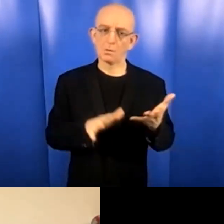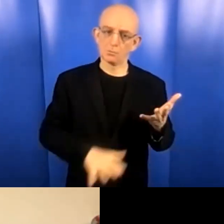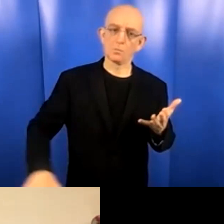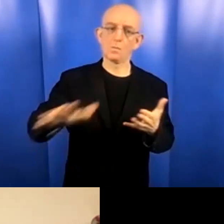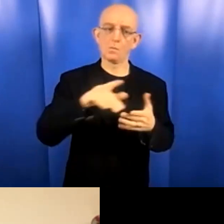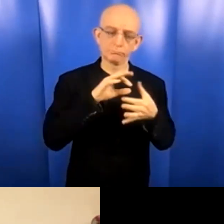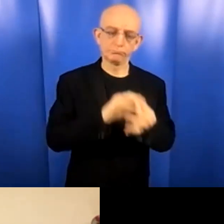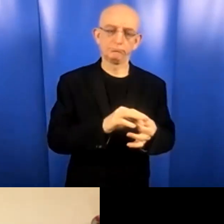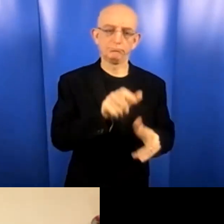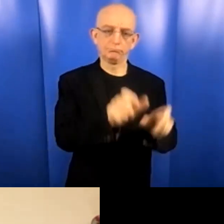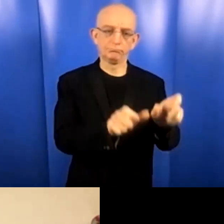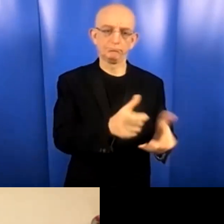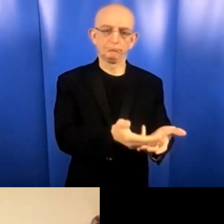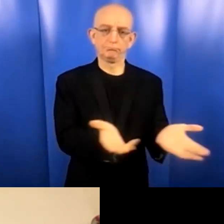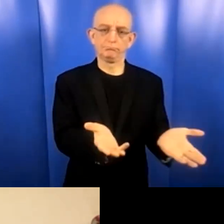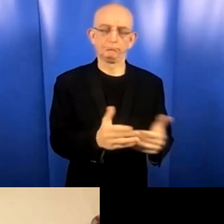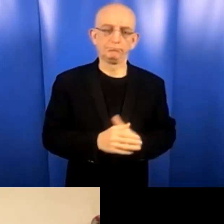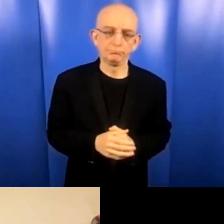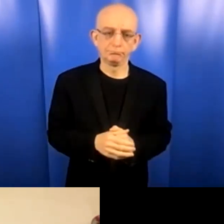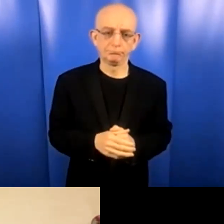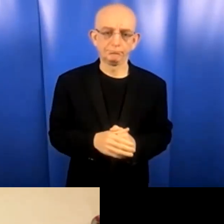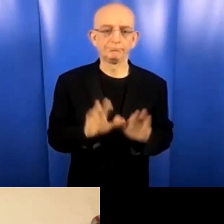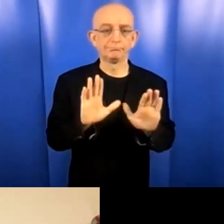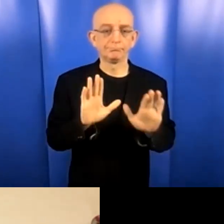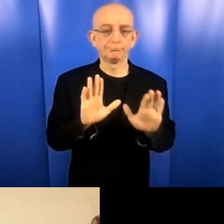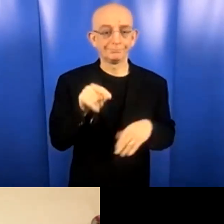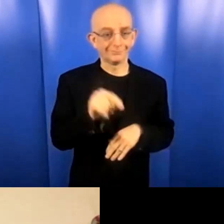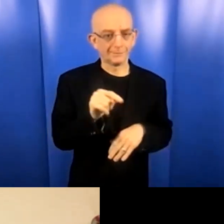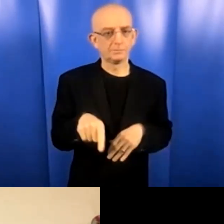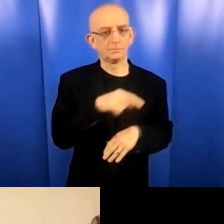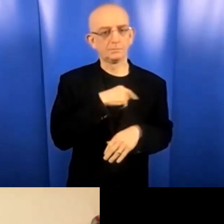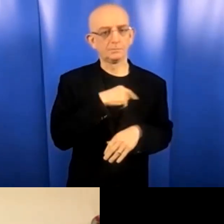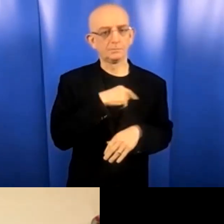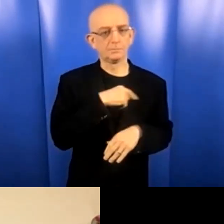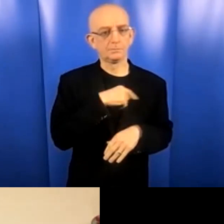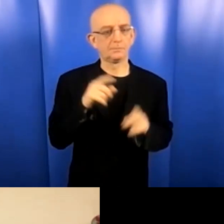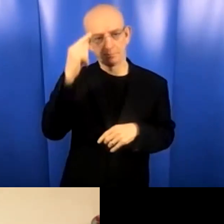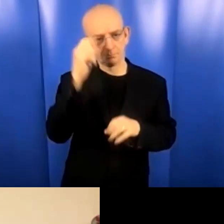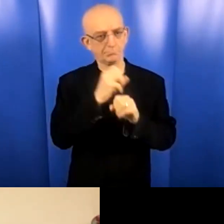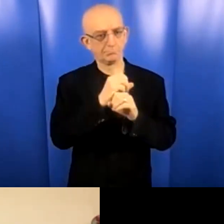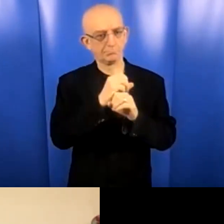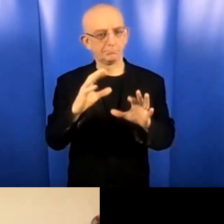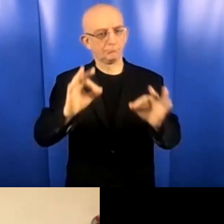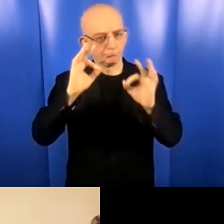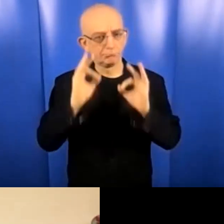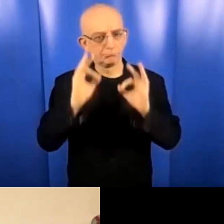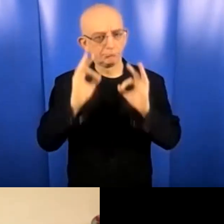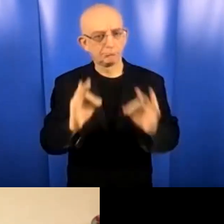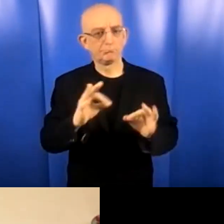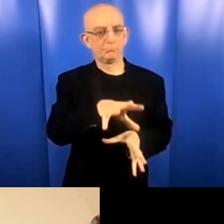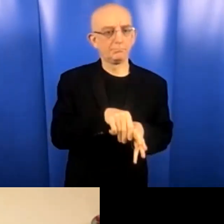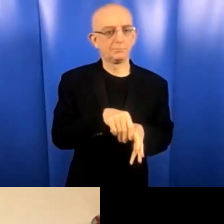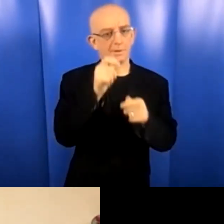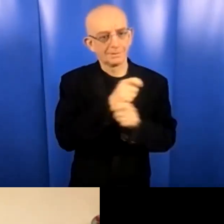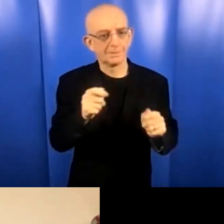meaningful participation and respect for the diversity of all persons with disabilities is very much crucial. The second thing